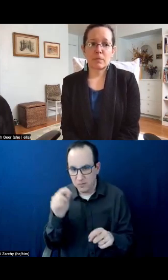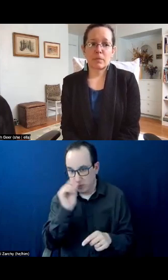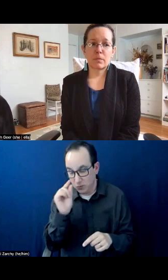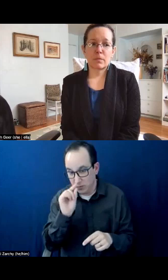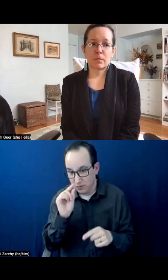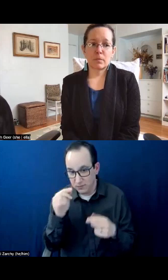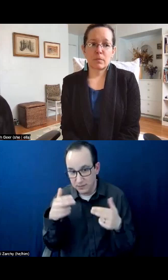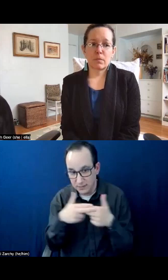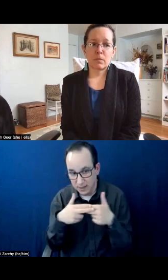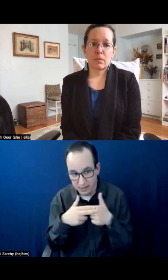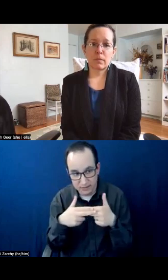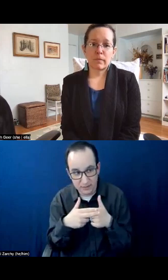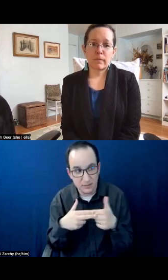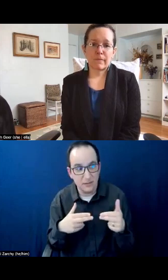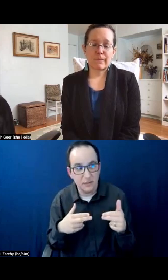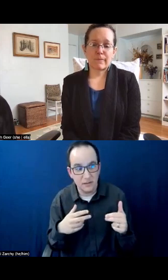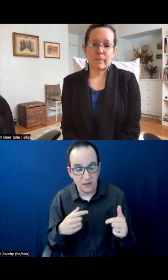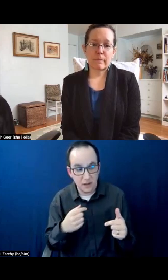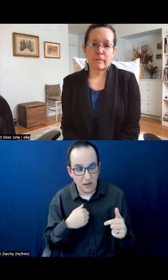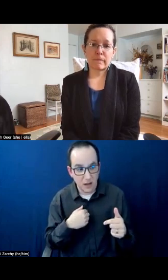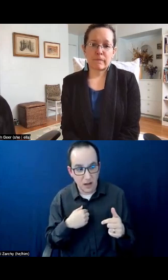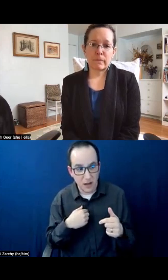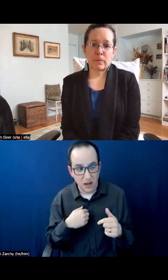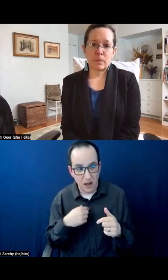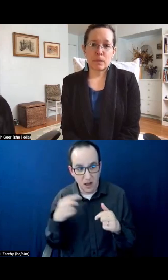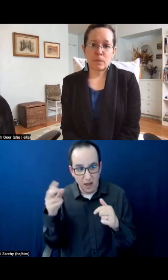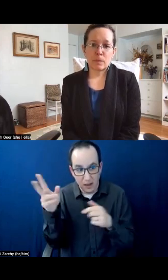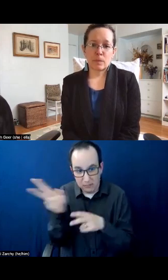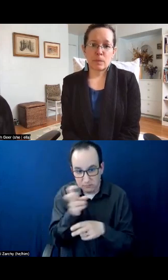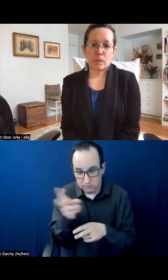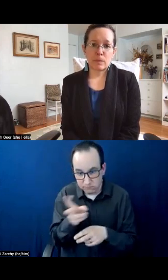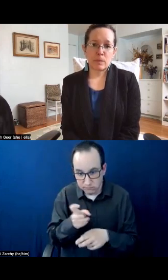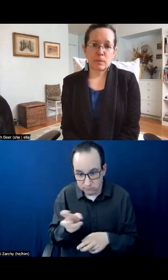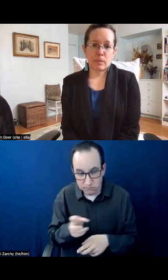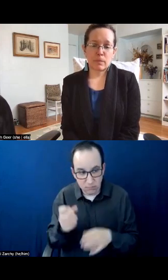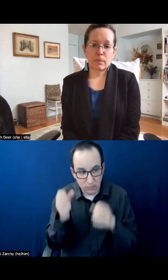we were virtual on a Google slide.